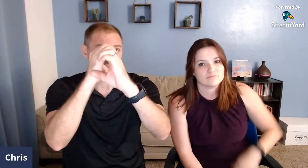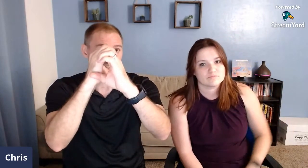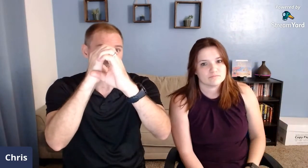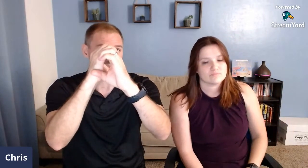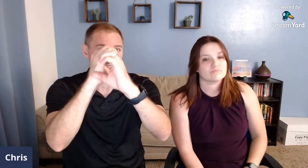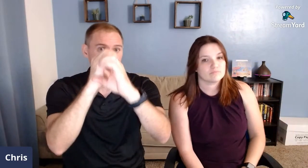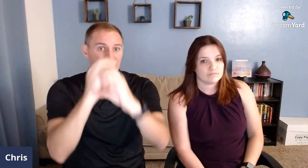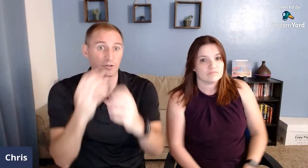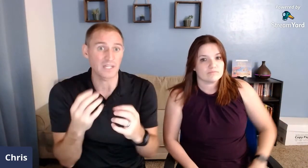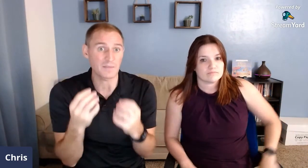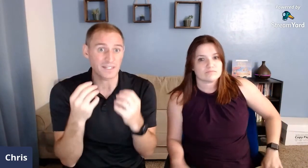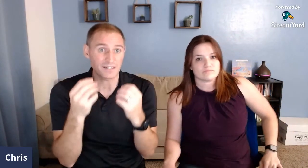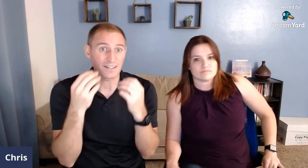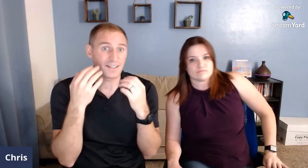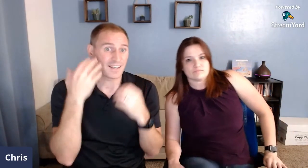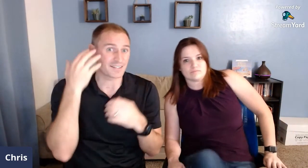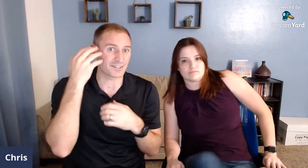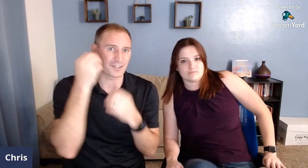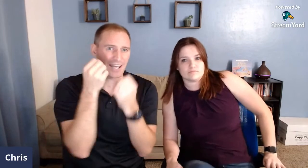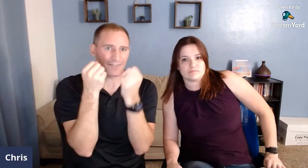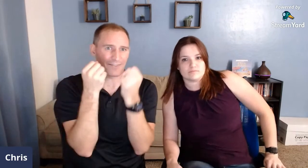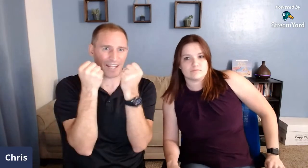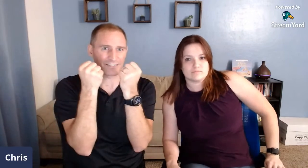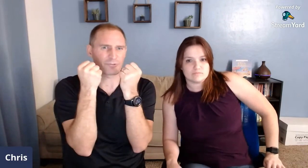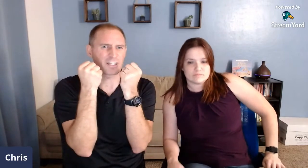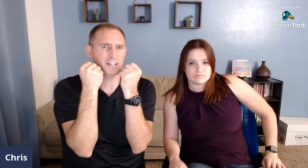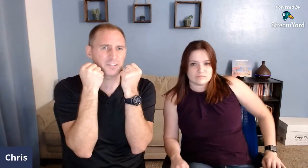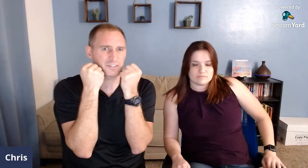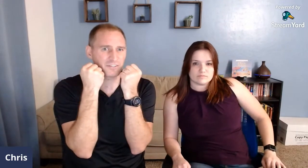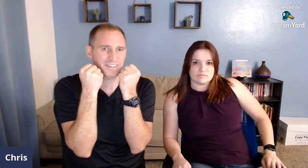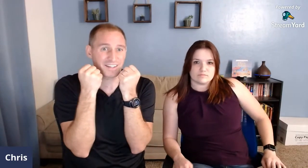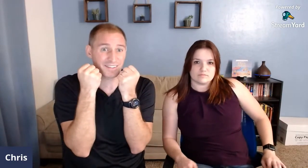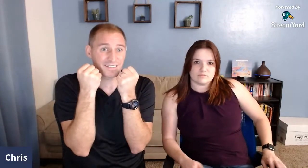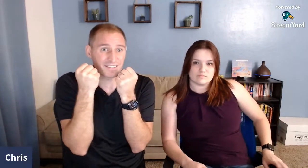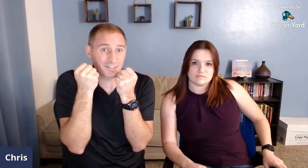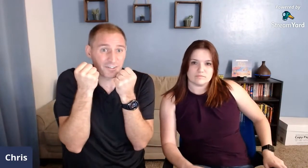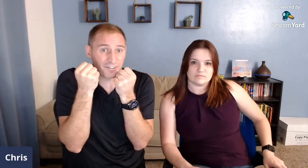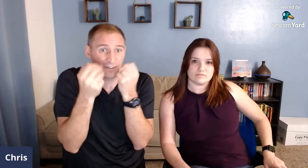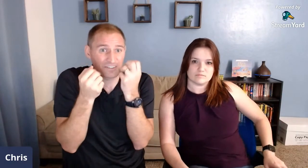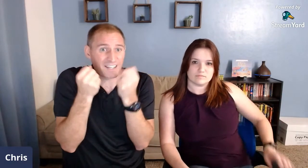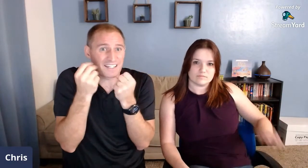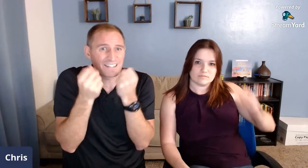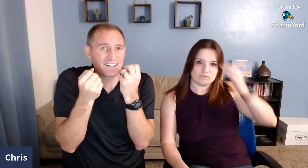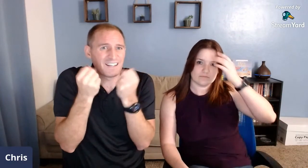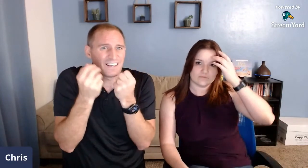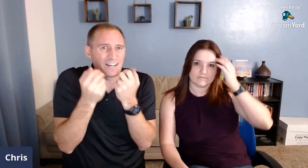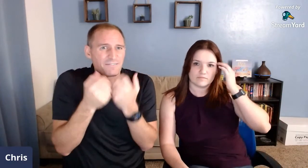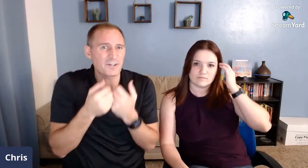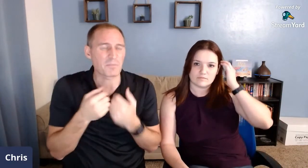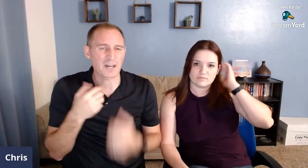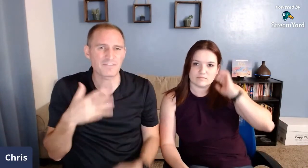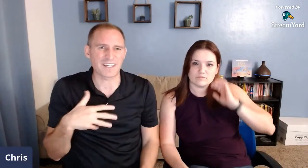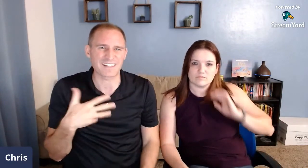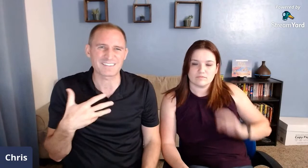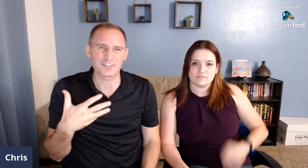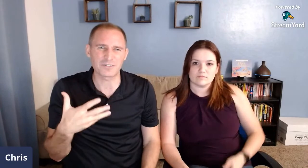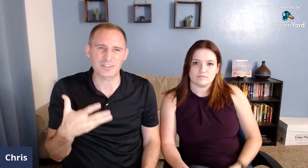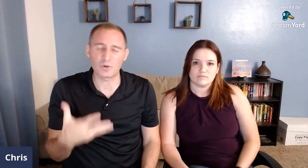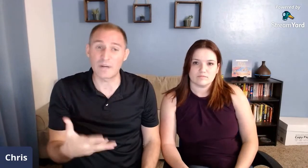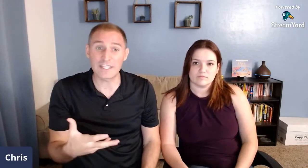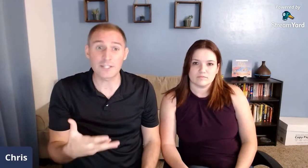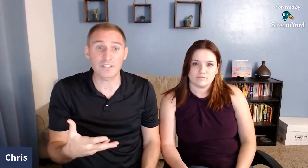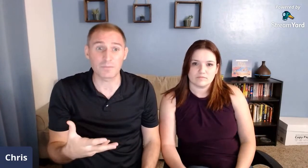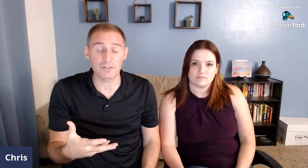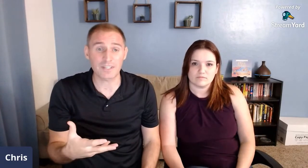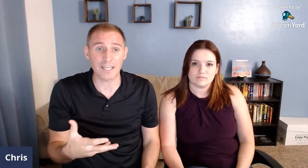his vision is just so limited. And so you have your hands really close to your face like this, and you're signing very modified. And so